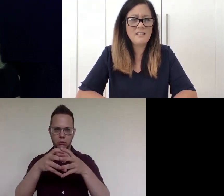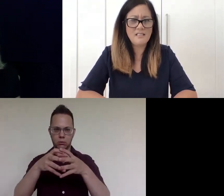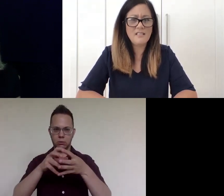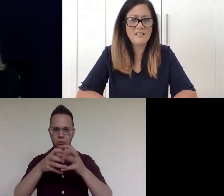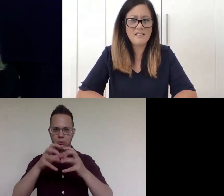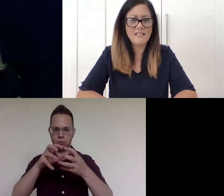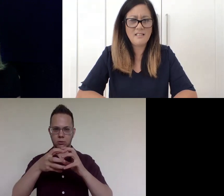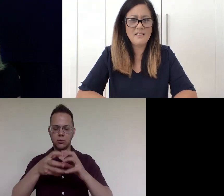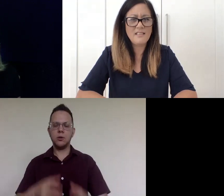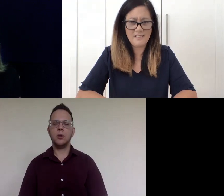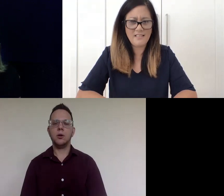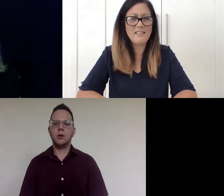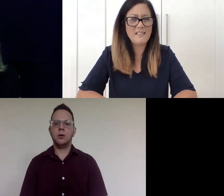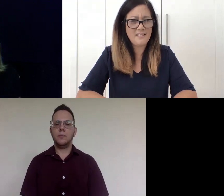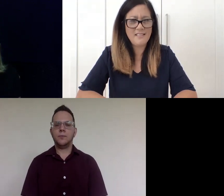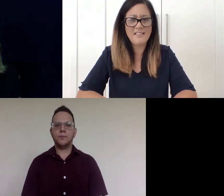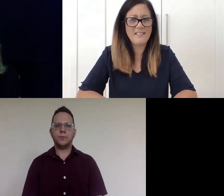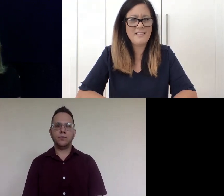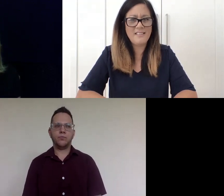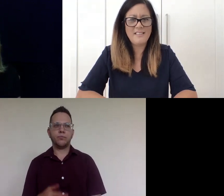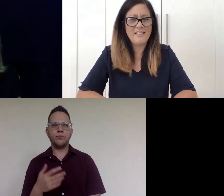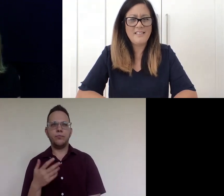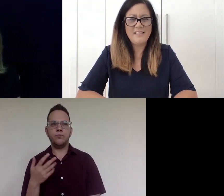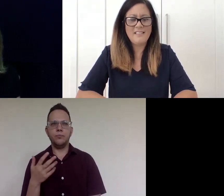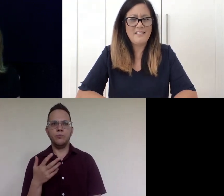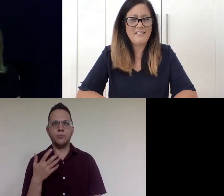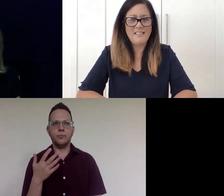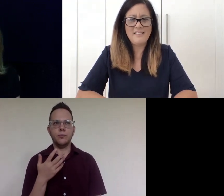really important connection to make.